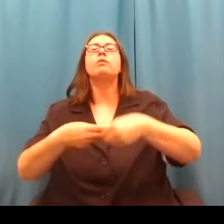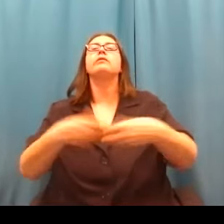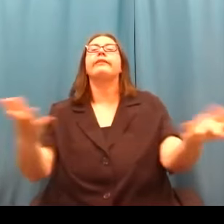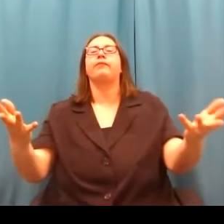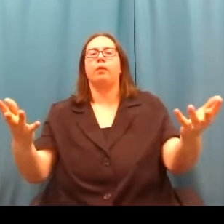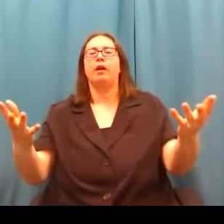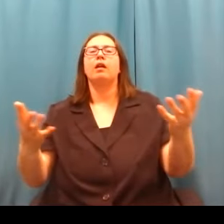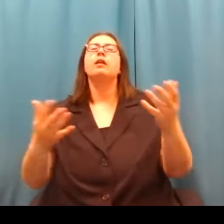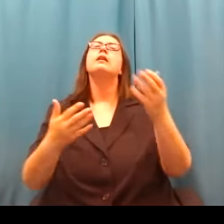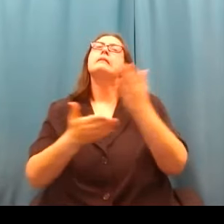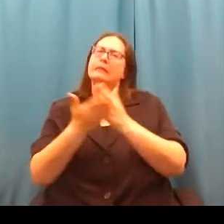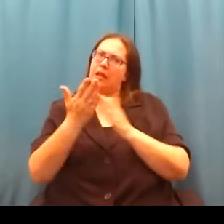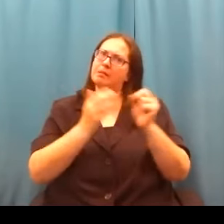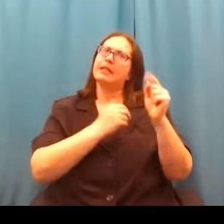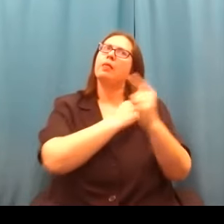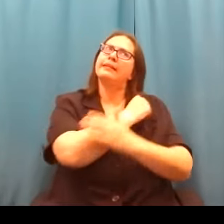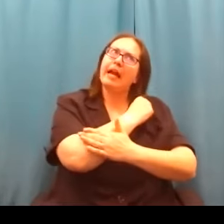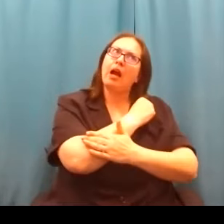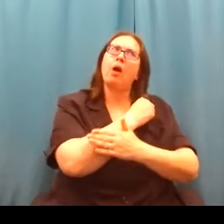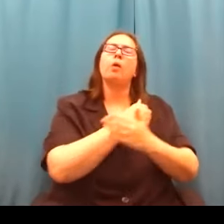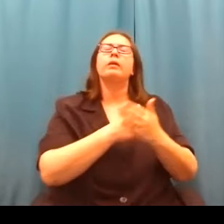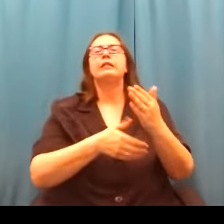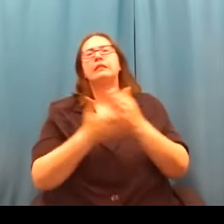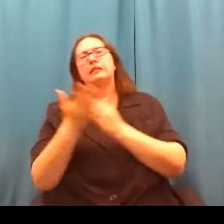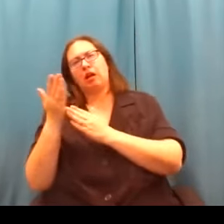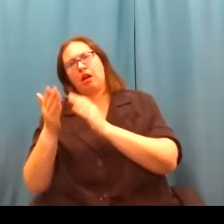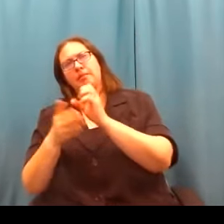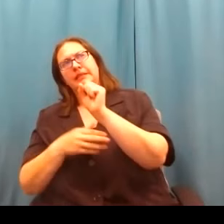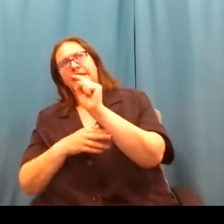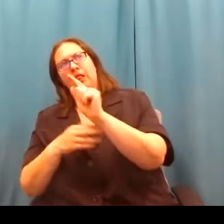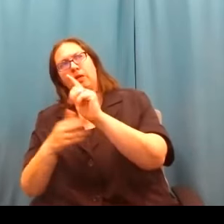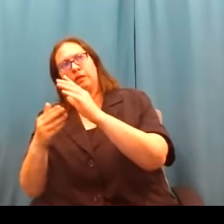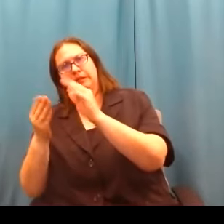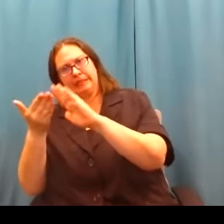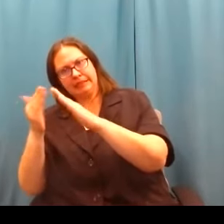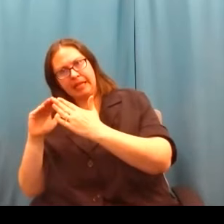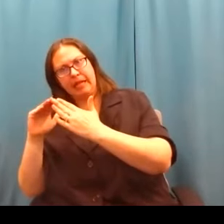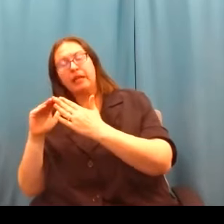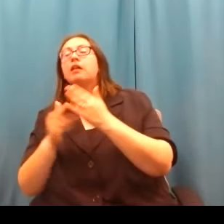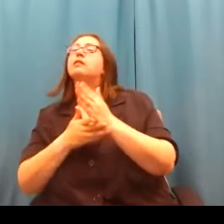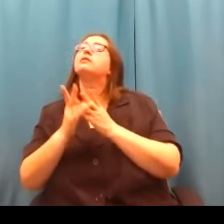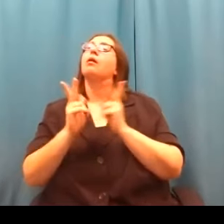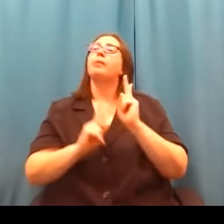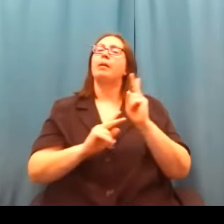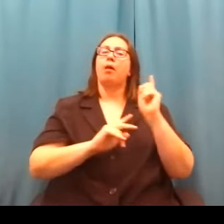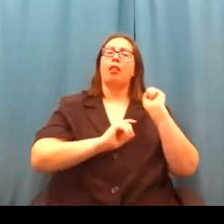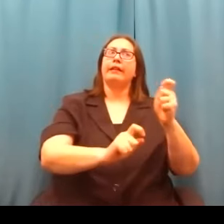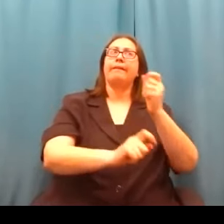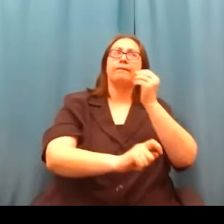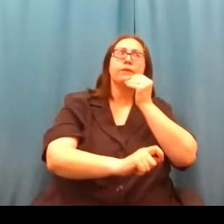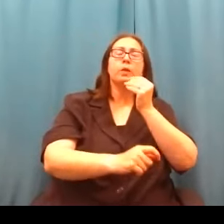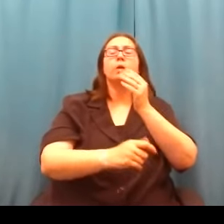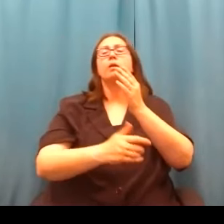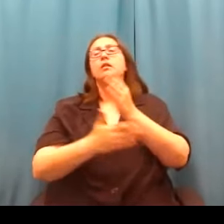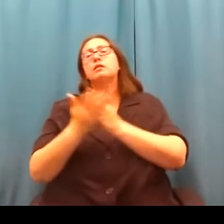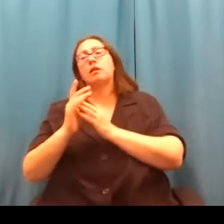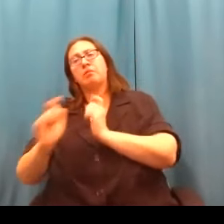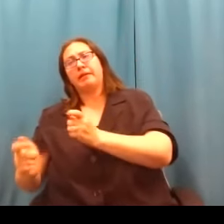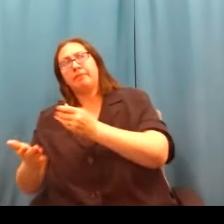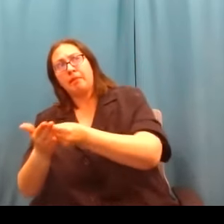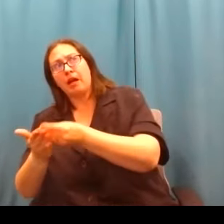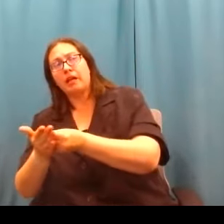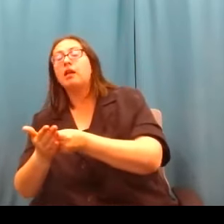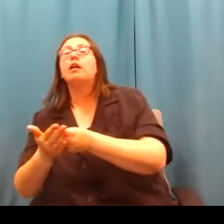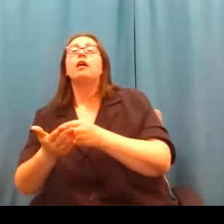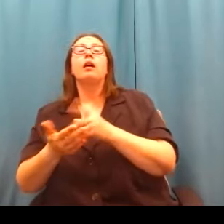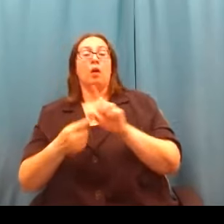Louis City. Many companies have contributed either food and or money for that. And it is not just food that people get. They